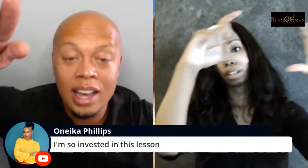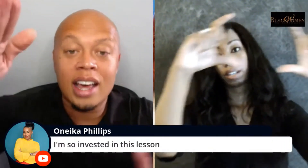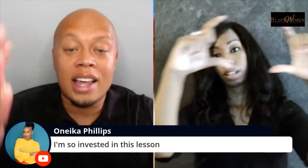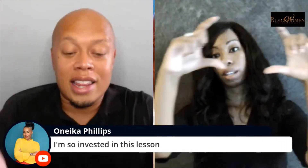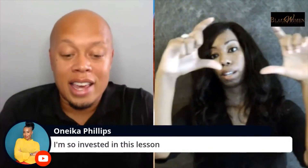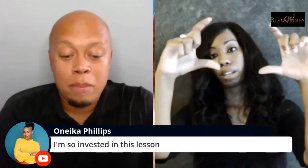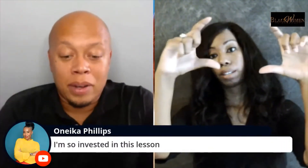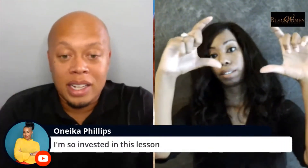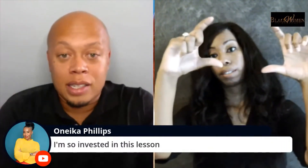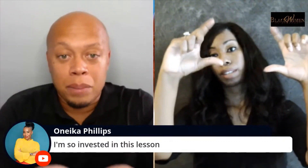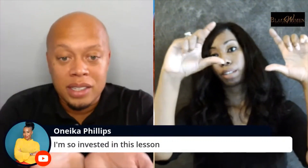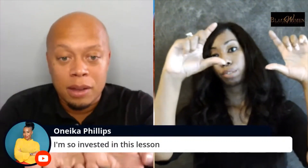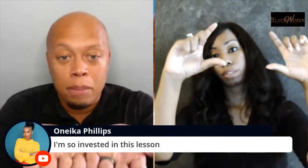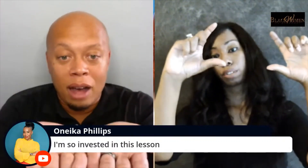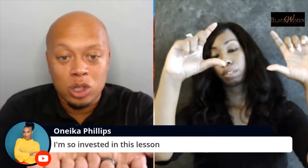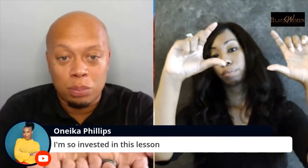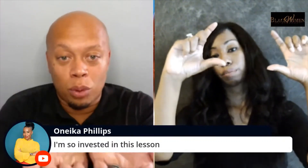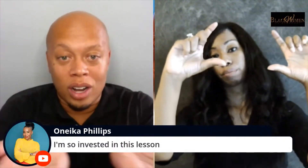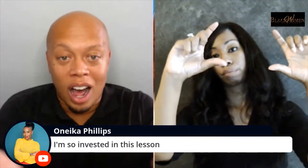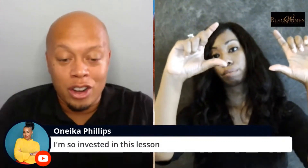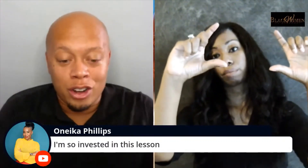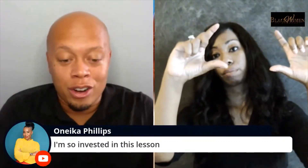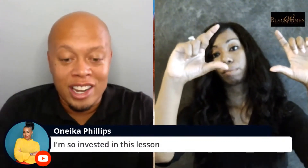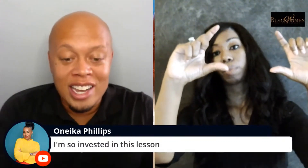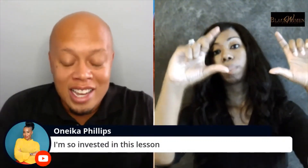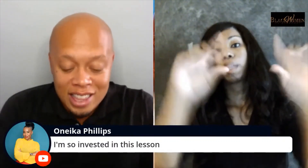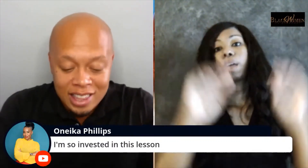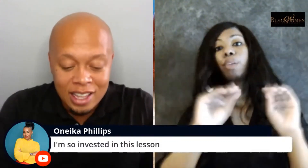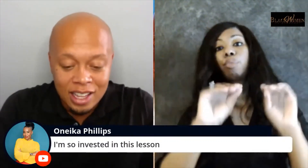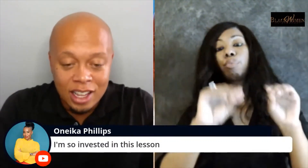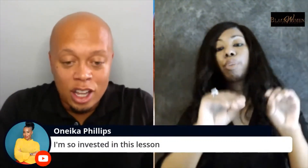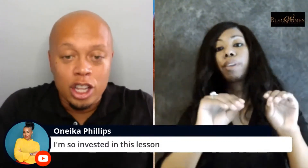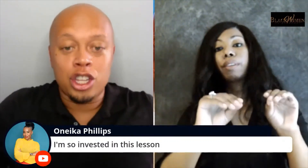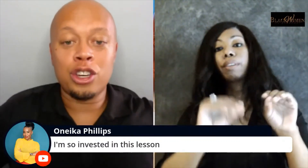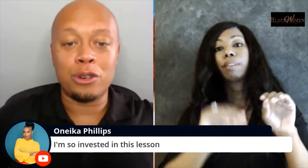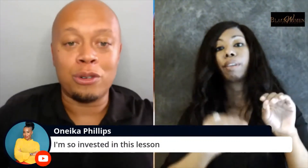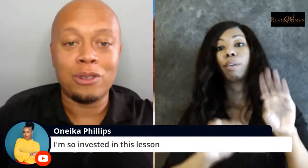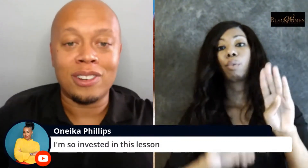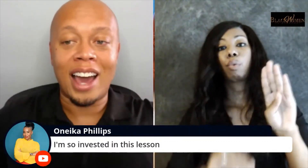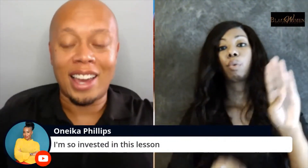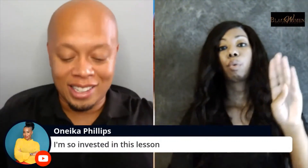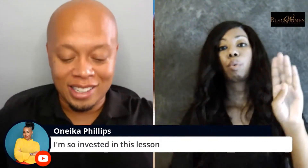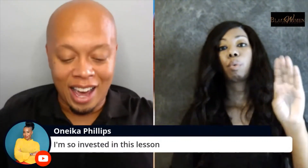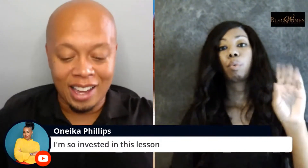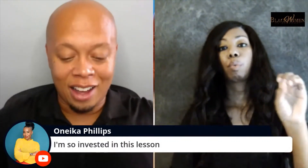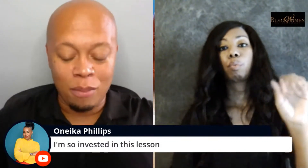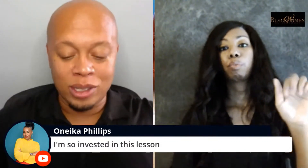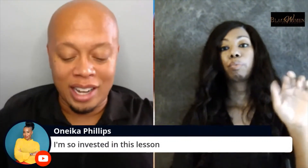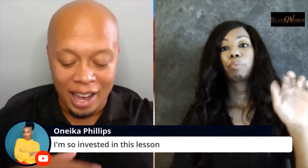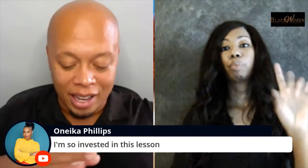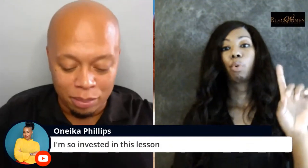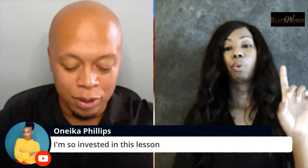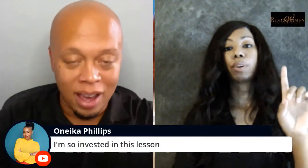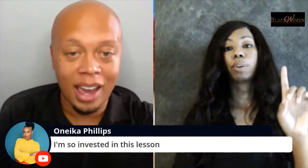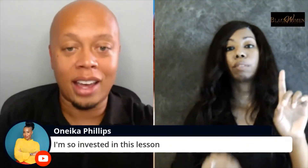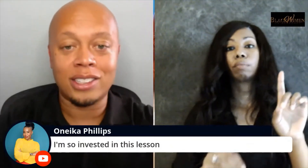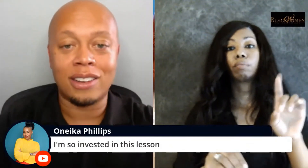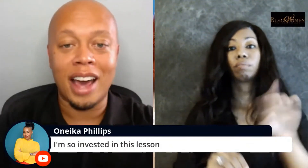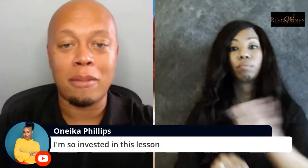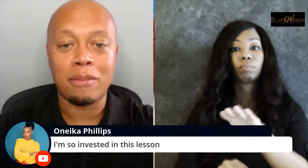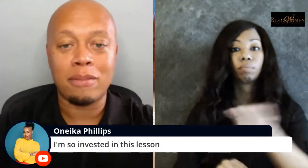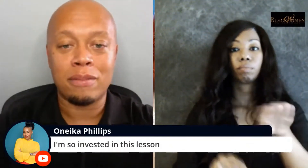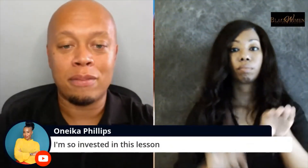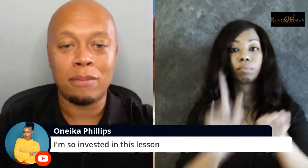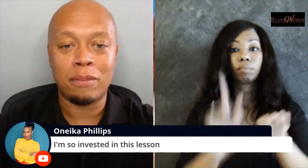sun, then place a piece of bounce board underneath you. Like, it's like almost like I can put my hands